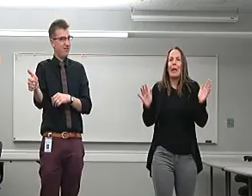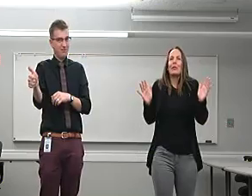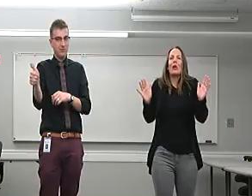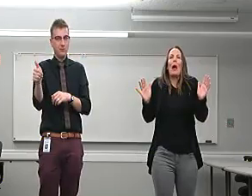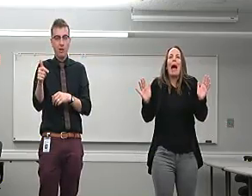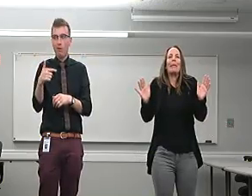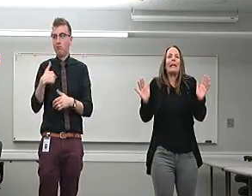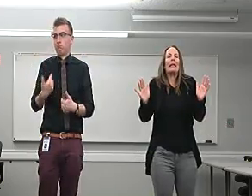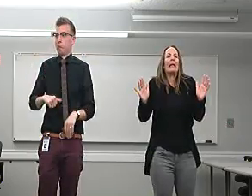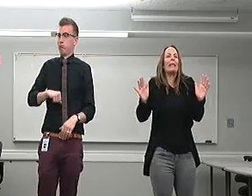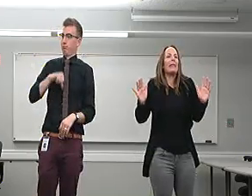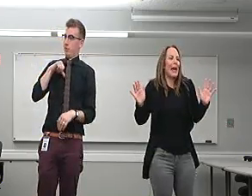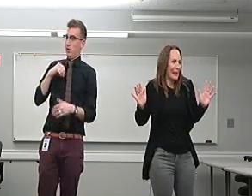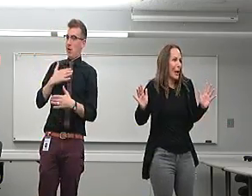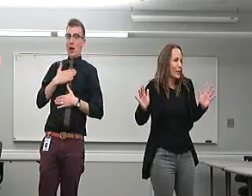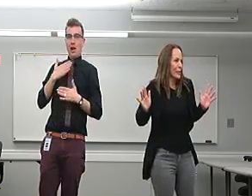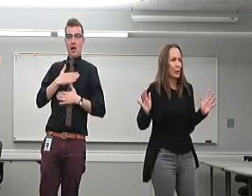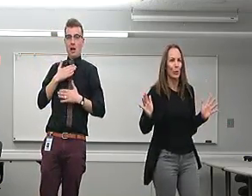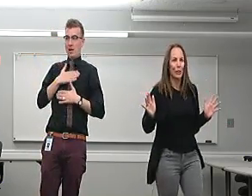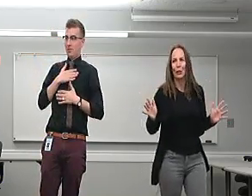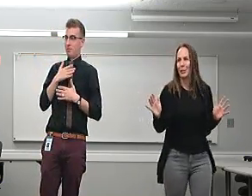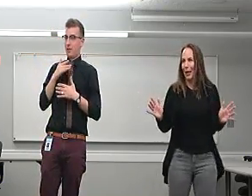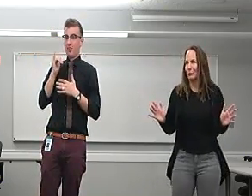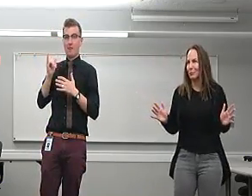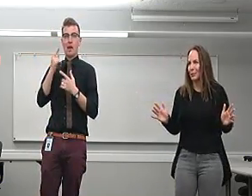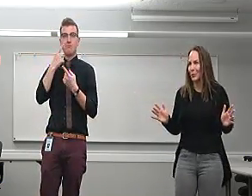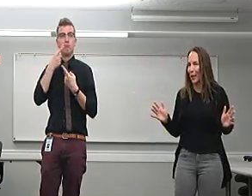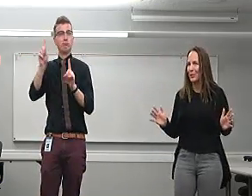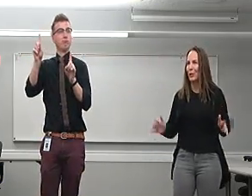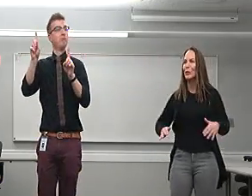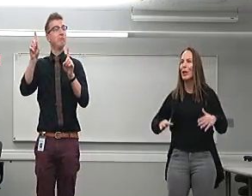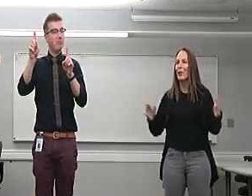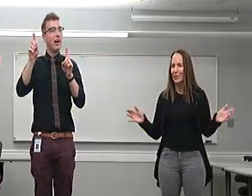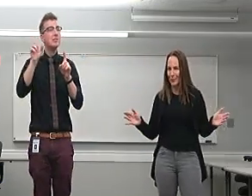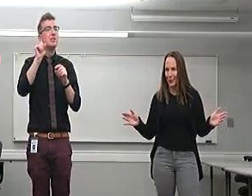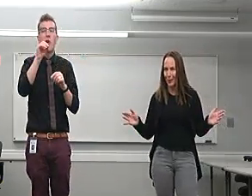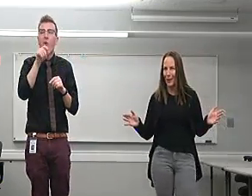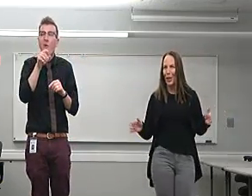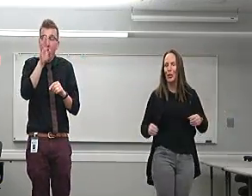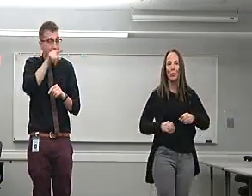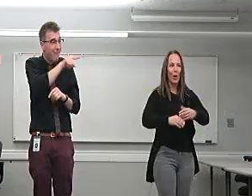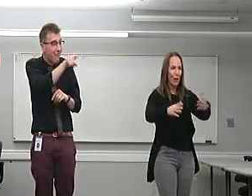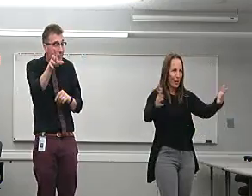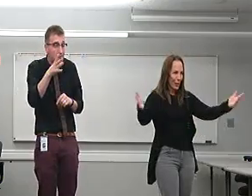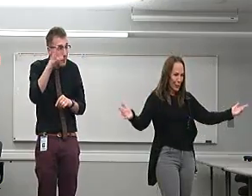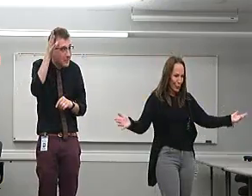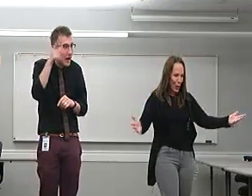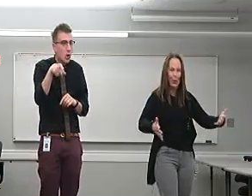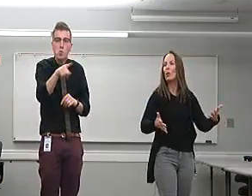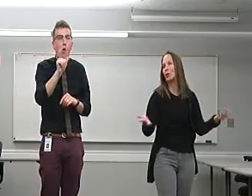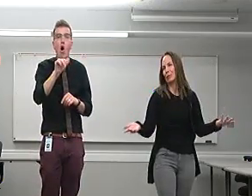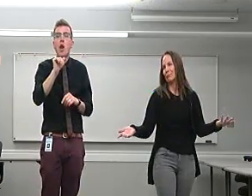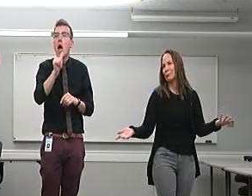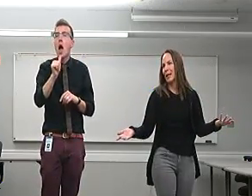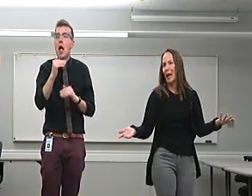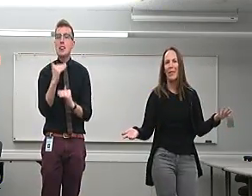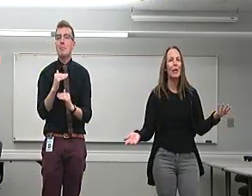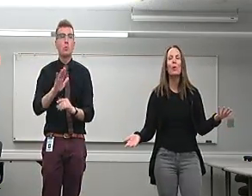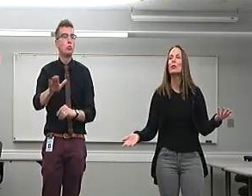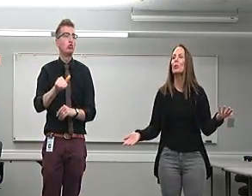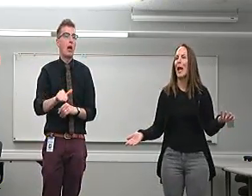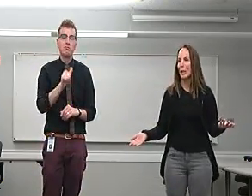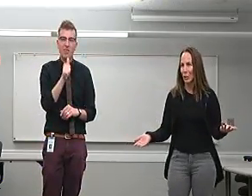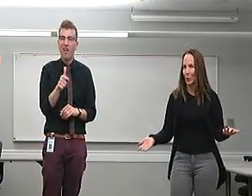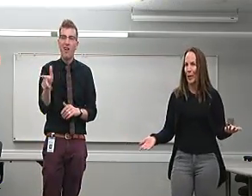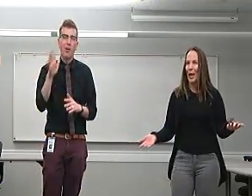happy that that's how this story turns out. Okay, so you're not the ceiling. You are the ocean, and they will surpass you.